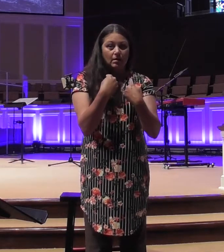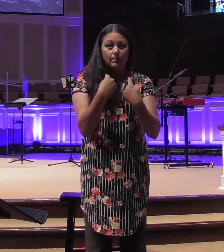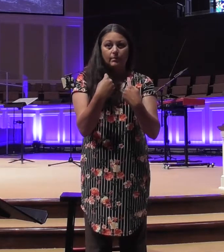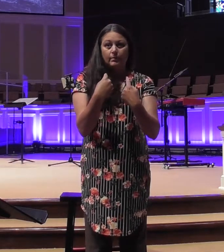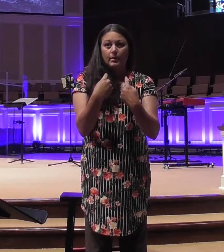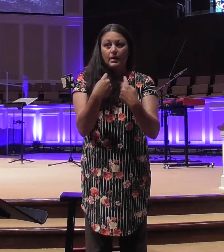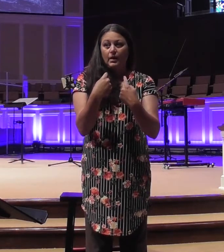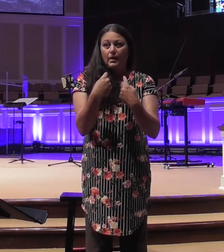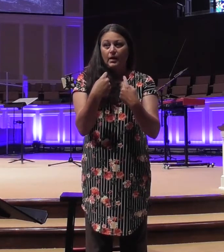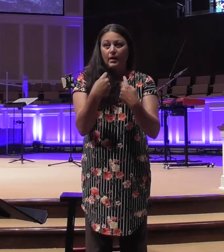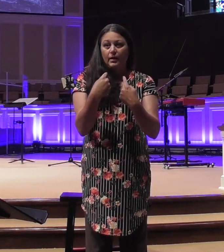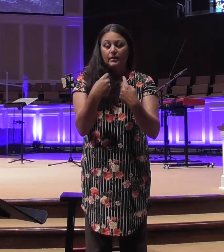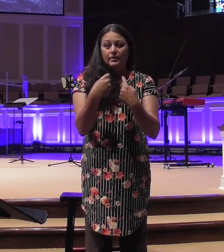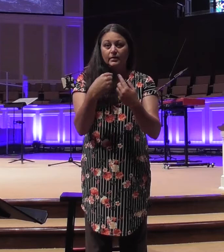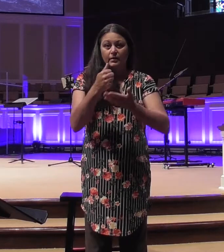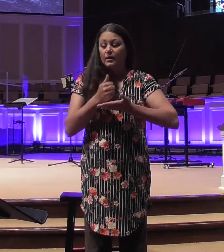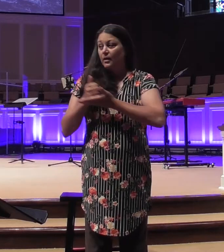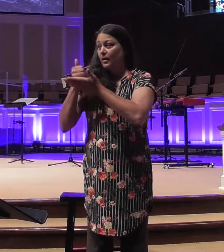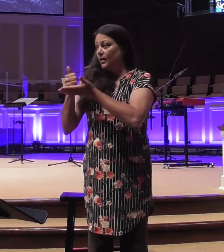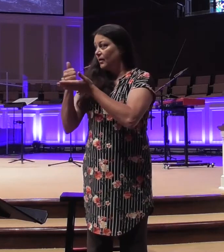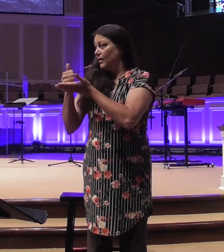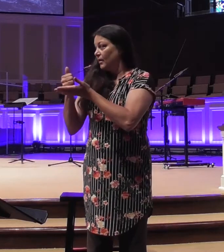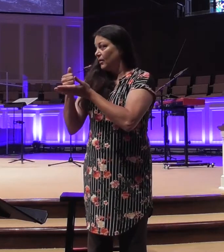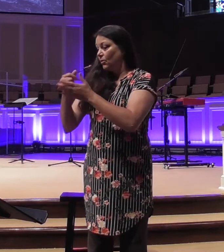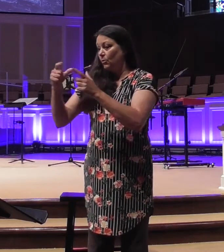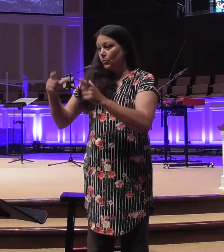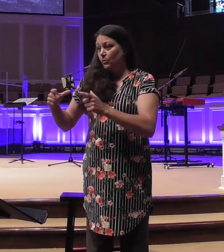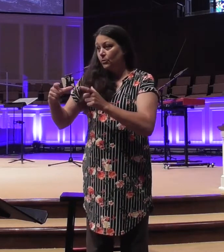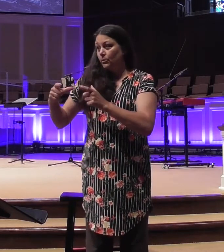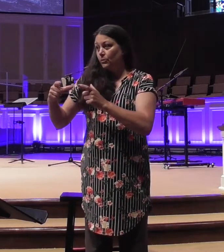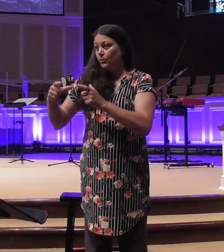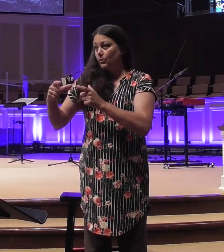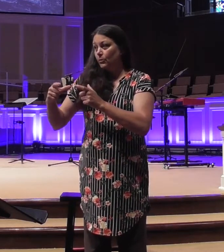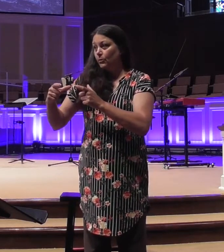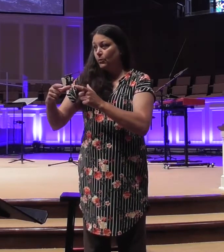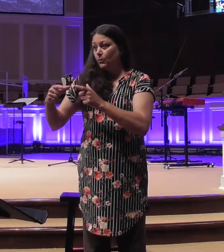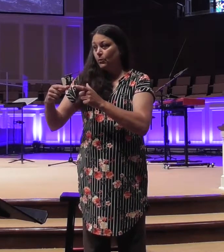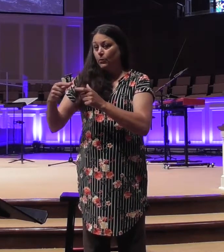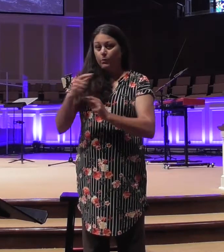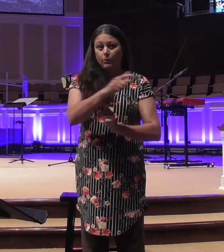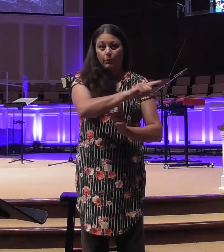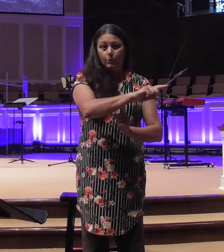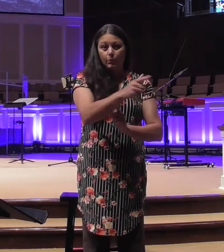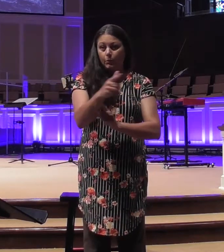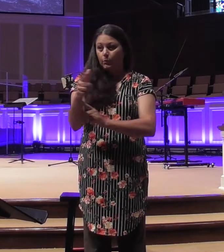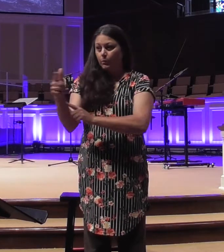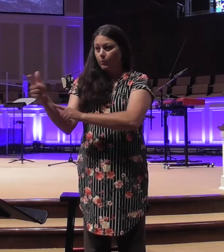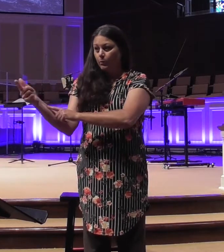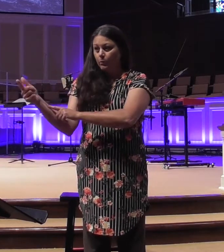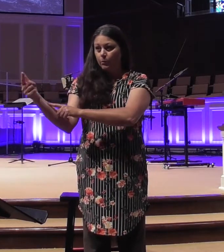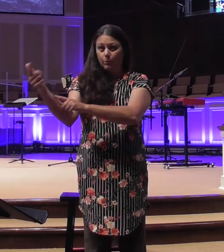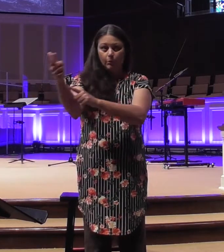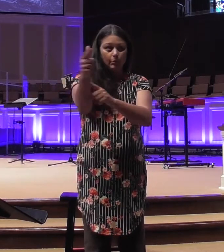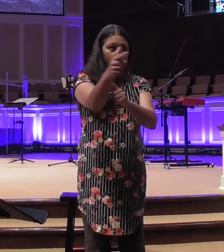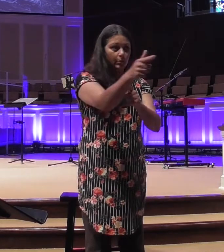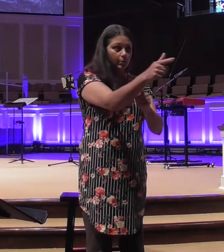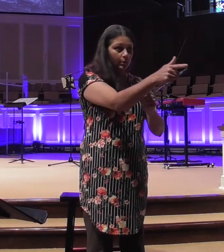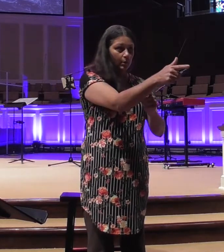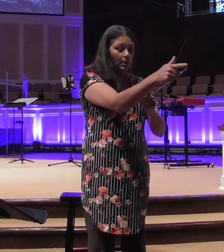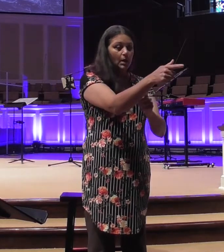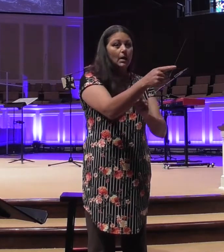moments while the elements are being distributed. You'll have some moments to be quiet before the Lord. And there's some instruction from the Bible